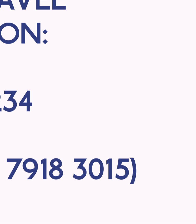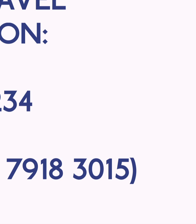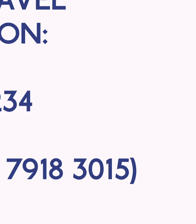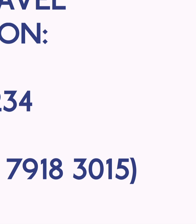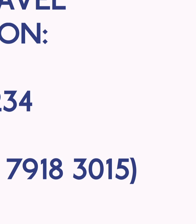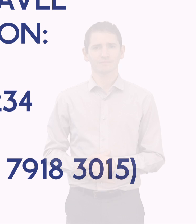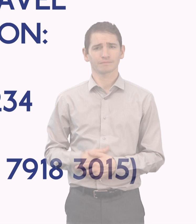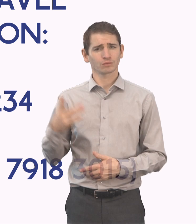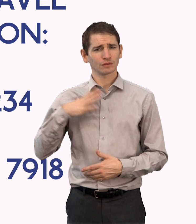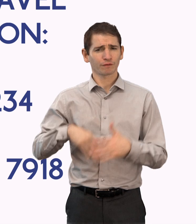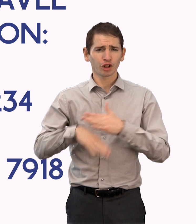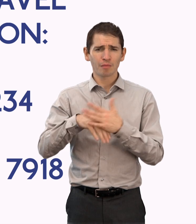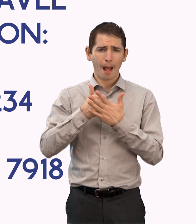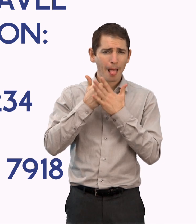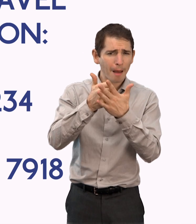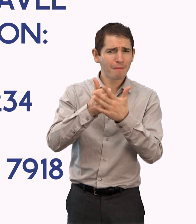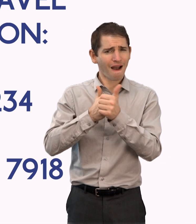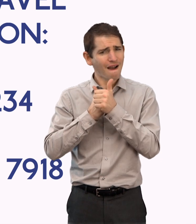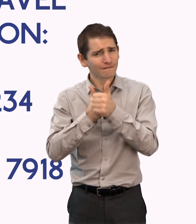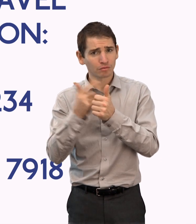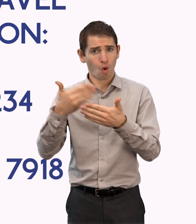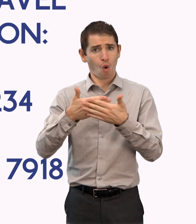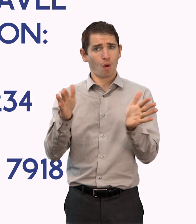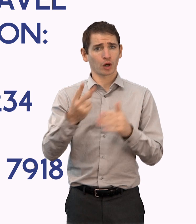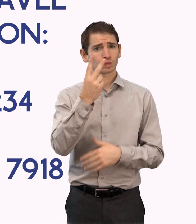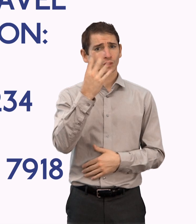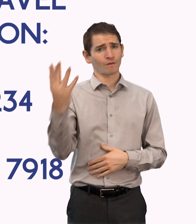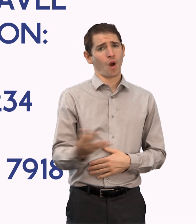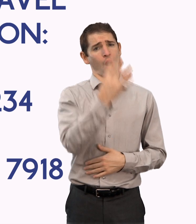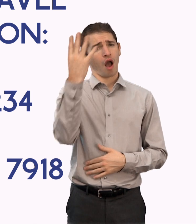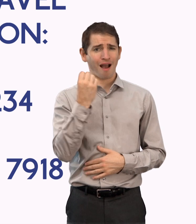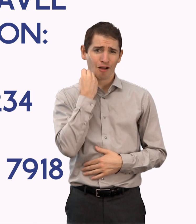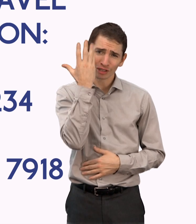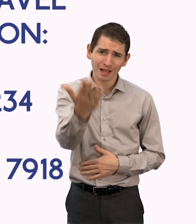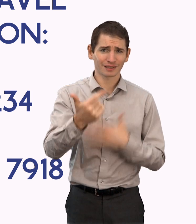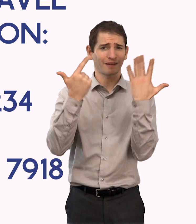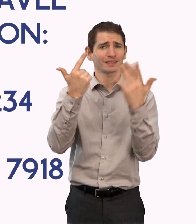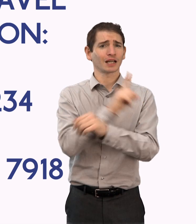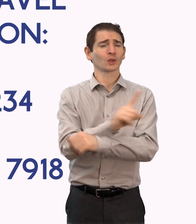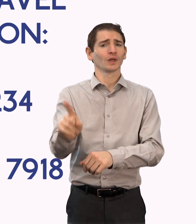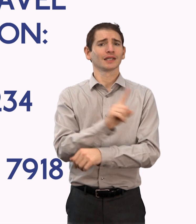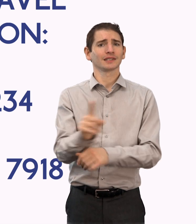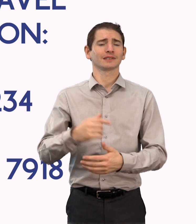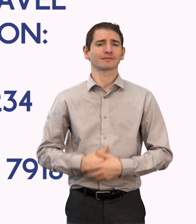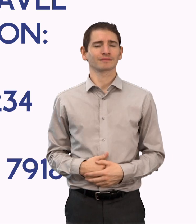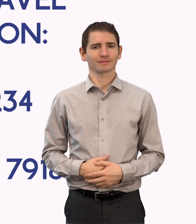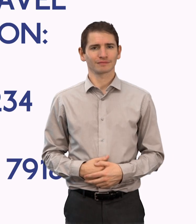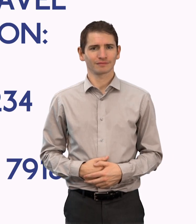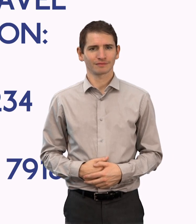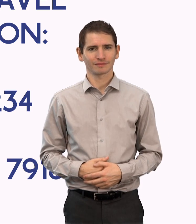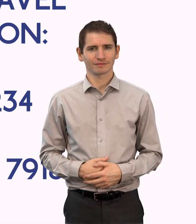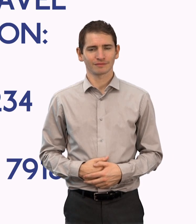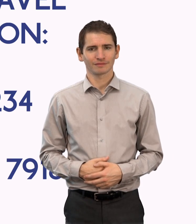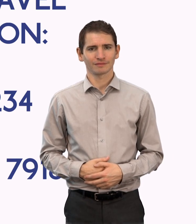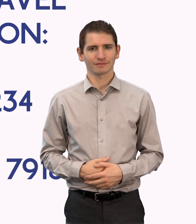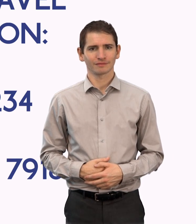0843 222 1234 for further help and advice. They're on call 24 hours a day, 7 days